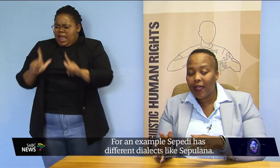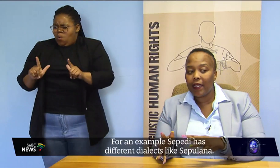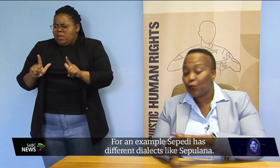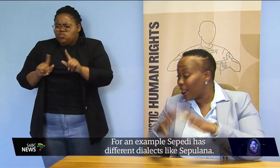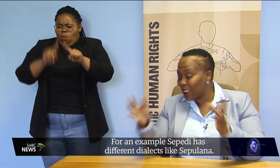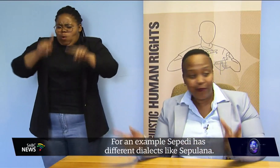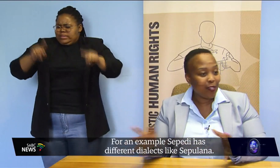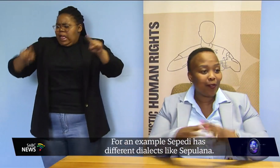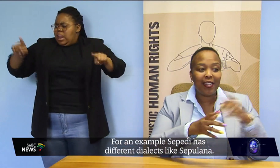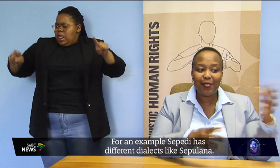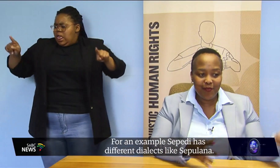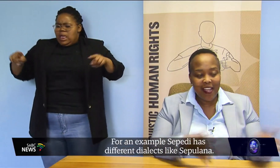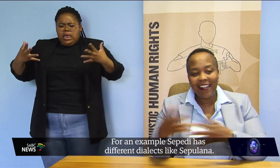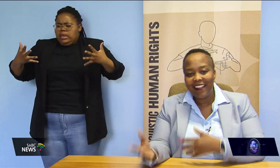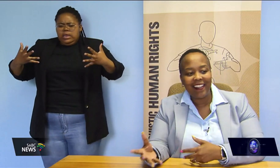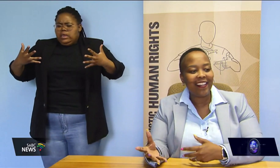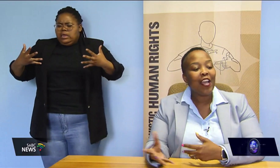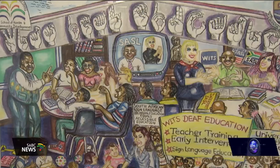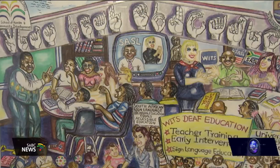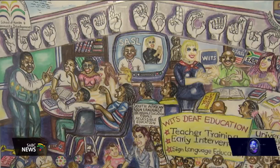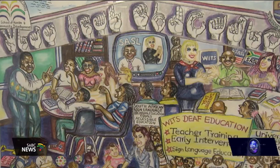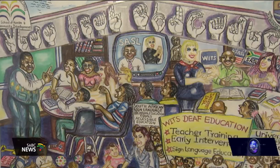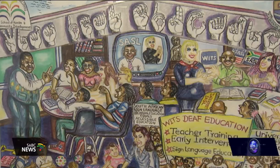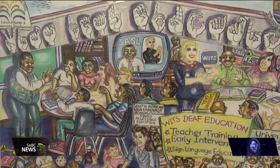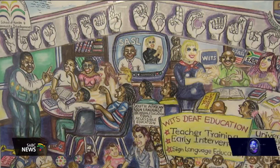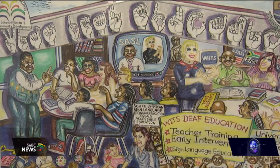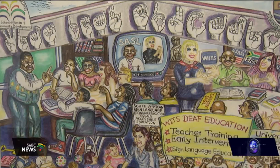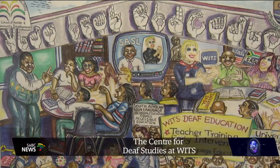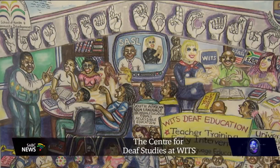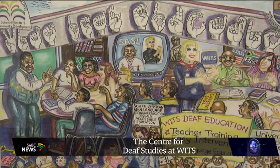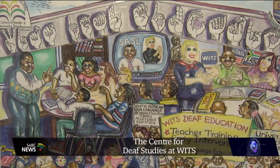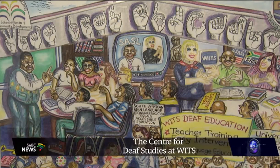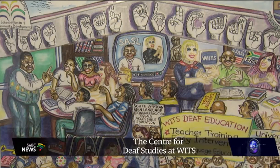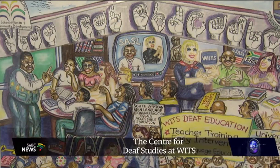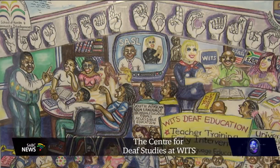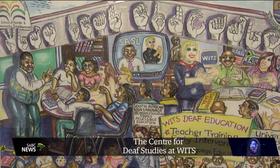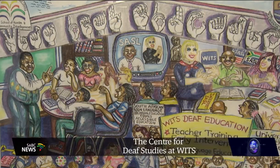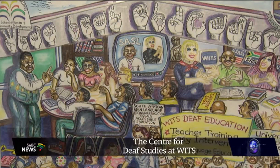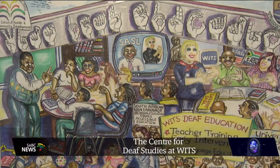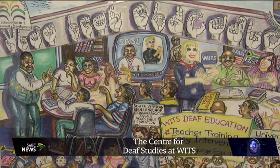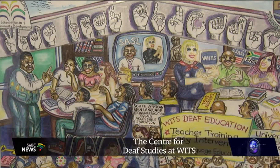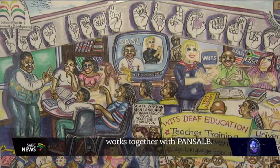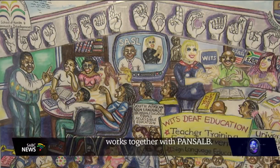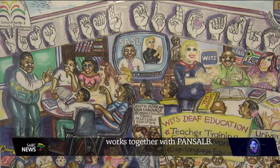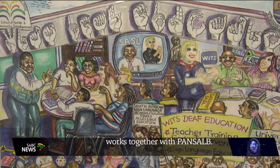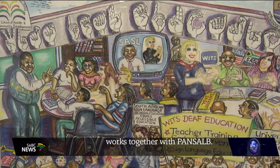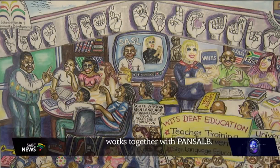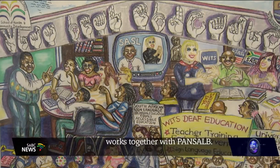semmotwana e tshwana le Sepedi go na le Sepulana le eng le. Center for the Deaf Vets e sebedisana mmogo le